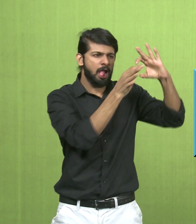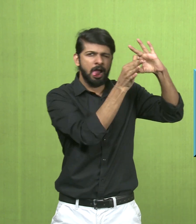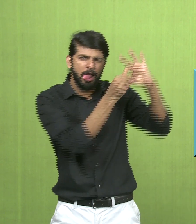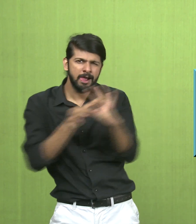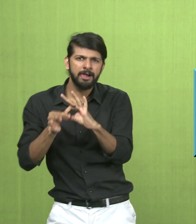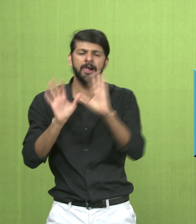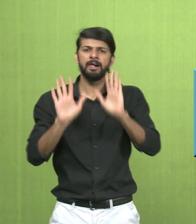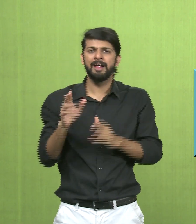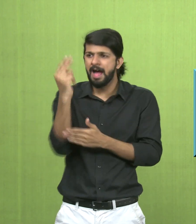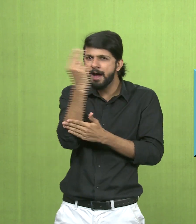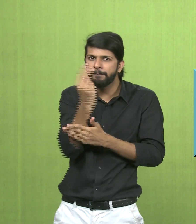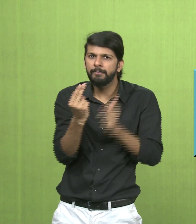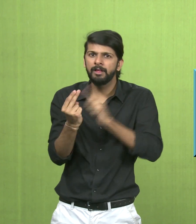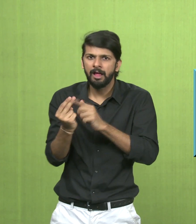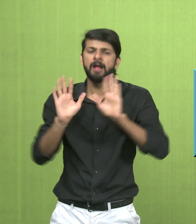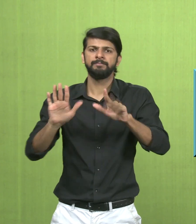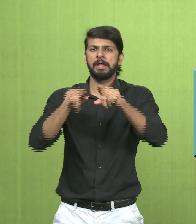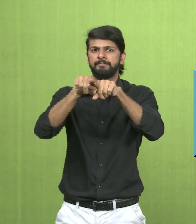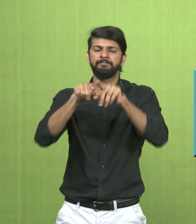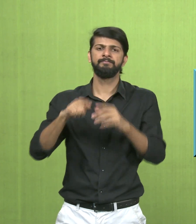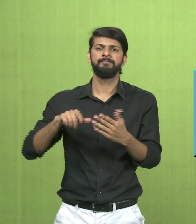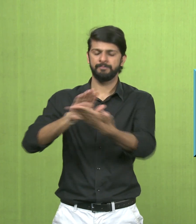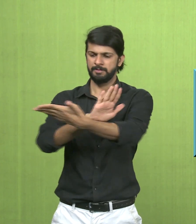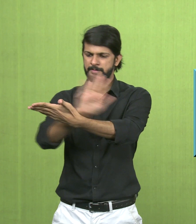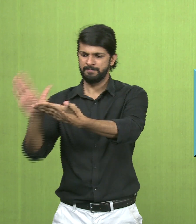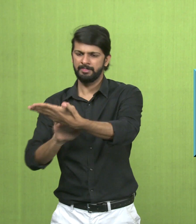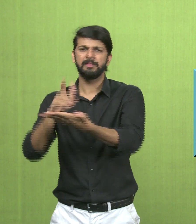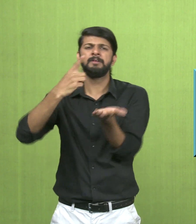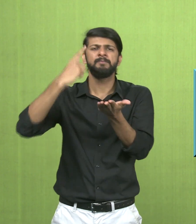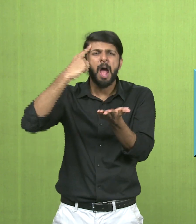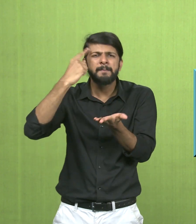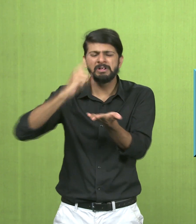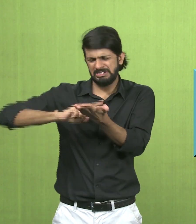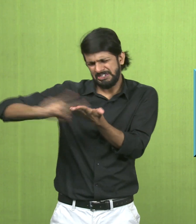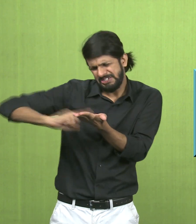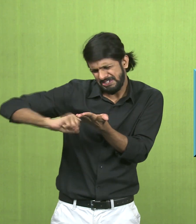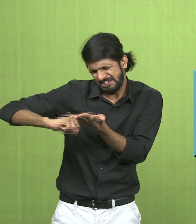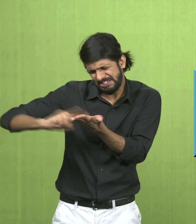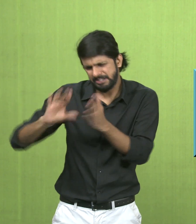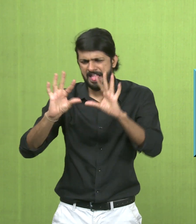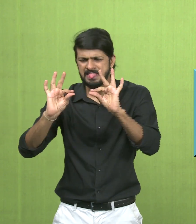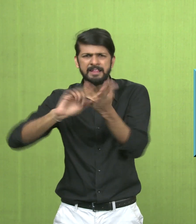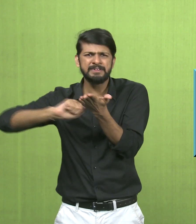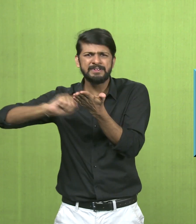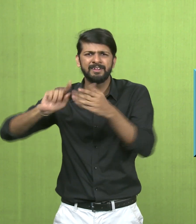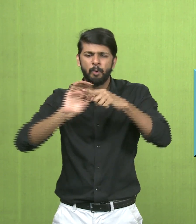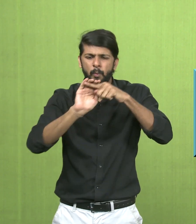are scratched, and in art, scratch means when you use a crayon,